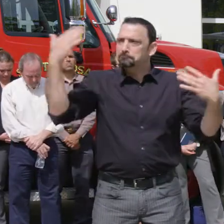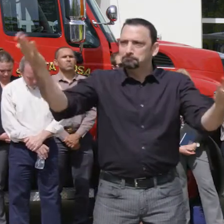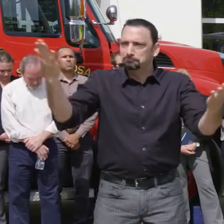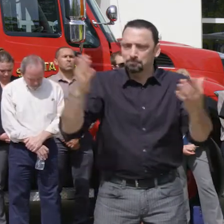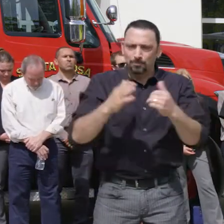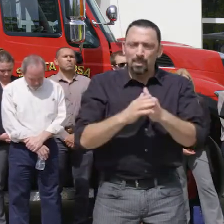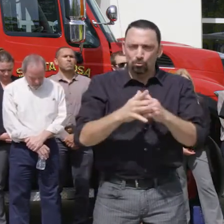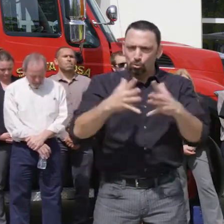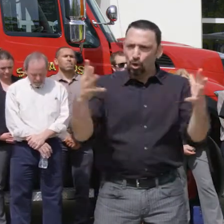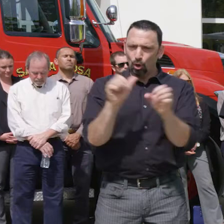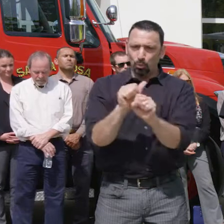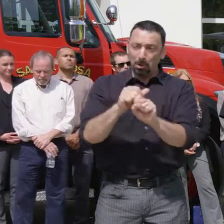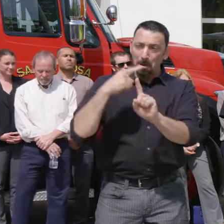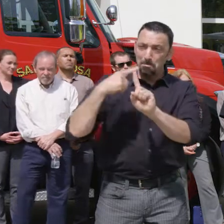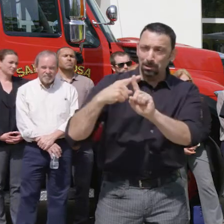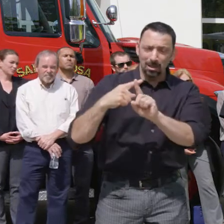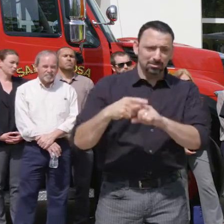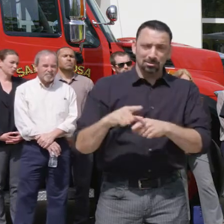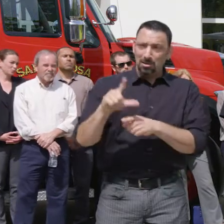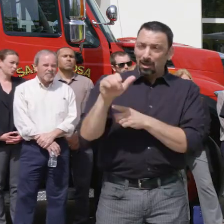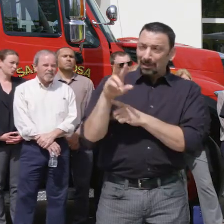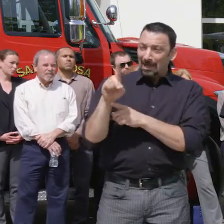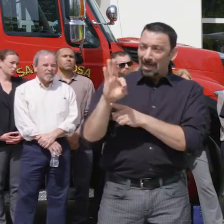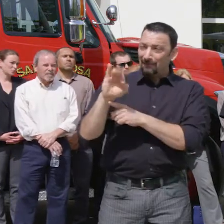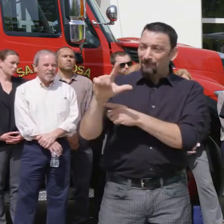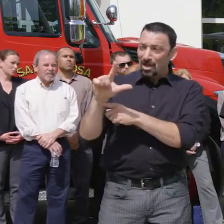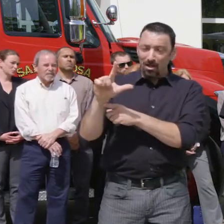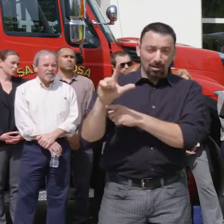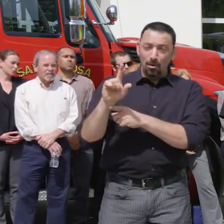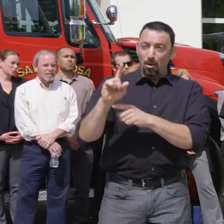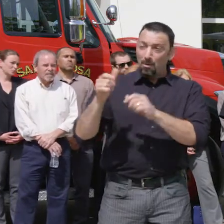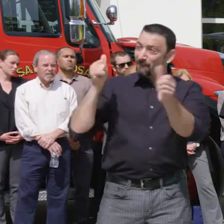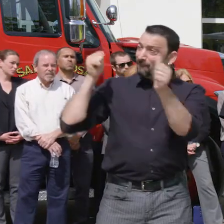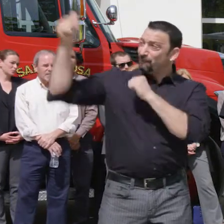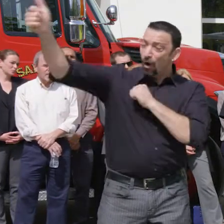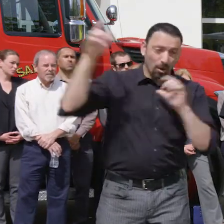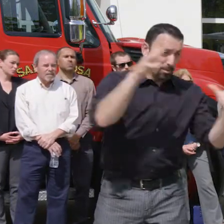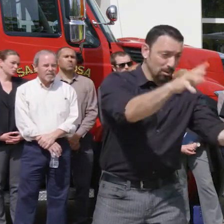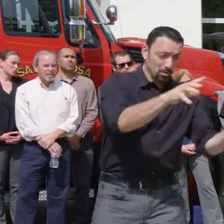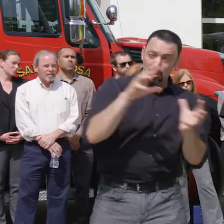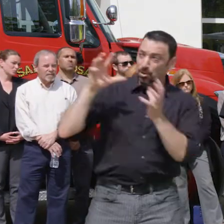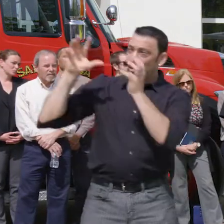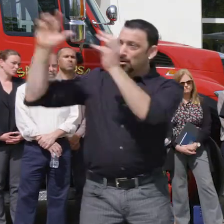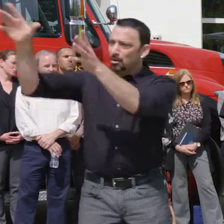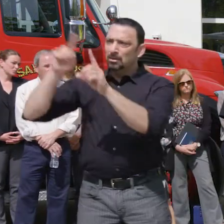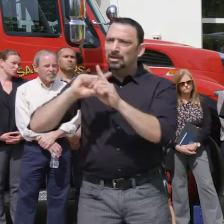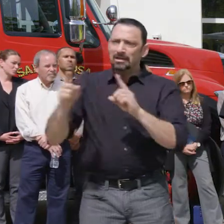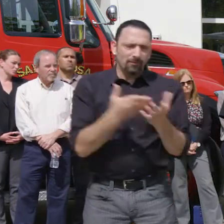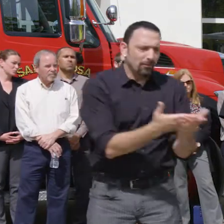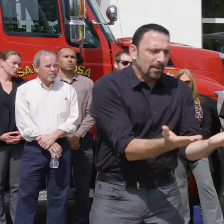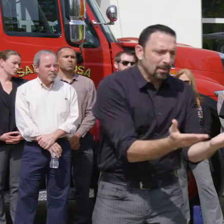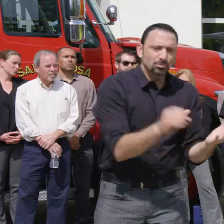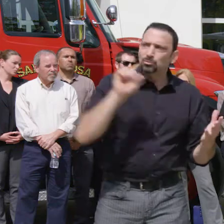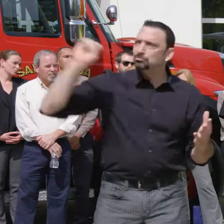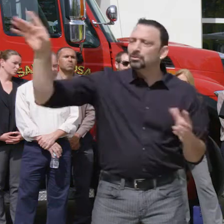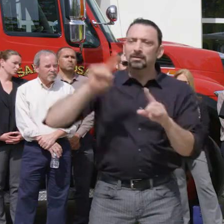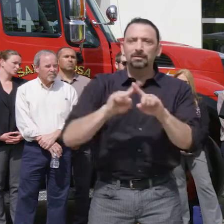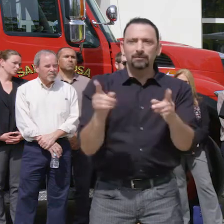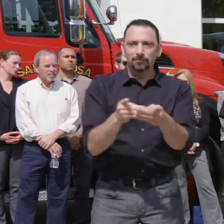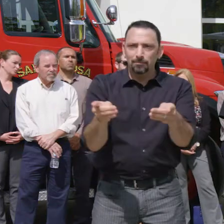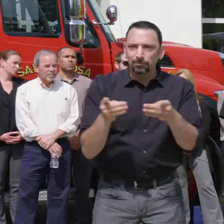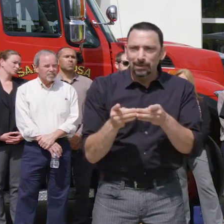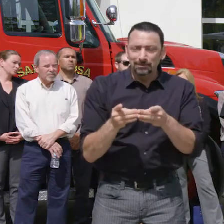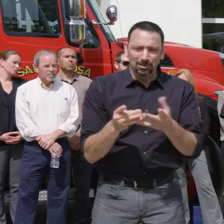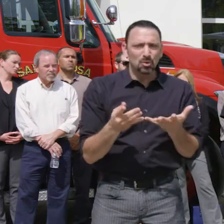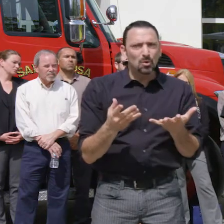in distance, because landfills, the farther you have to truck it, the more costly it is, and those types of things is why it's so much